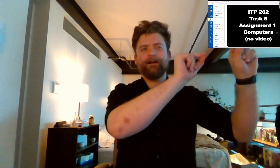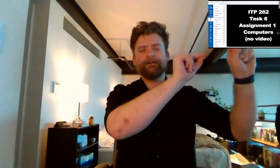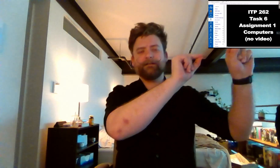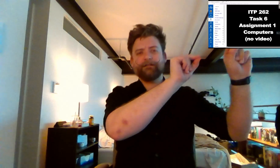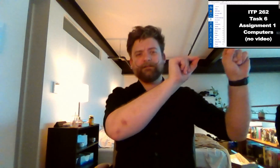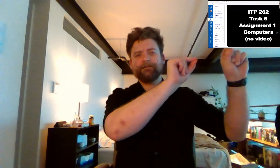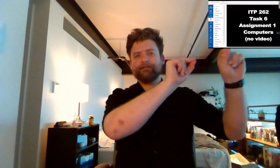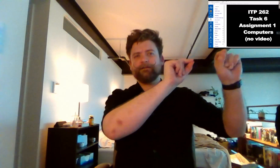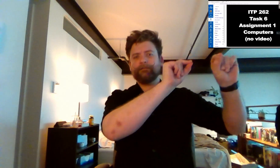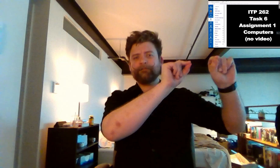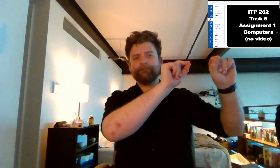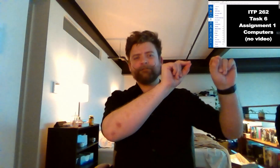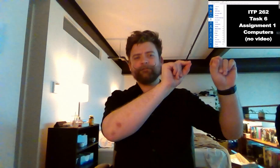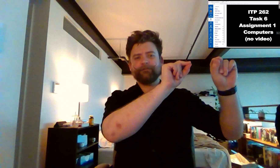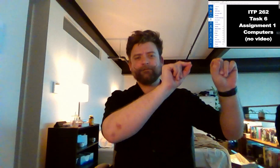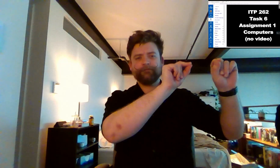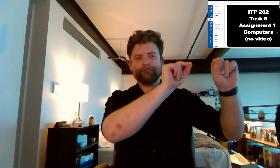out,